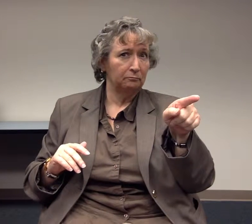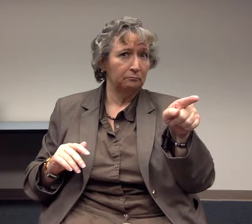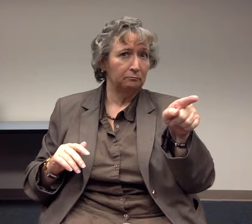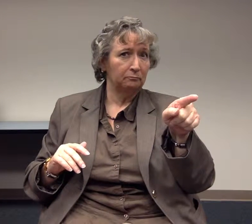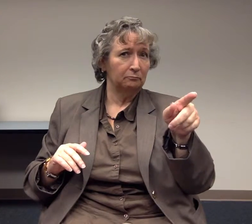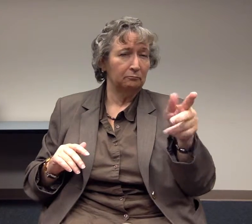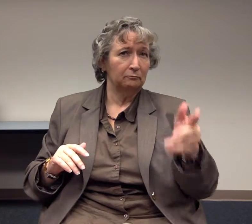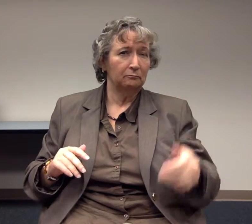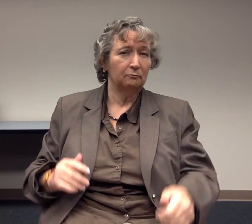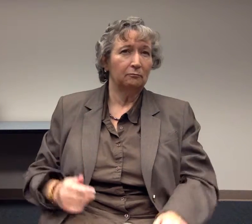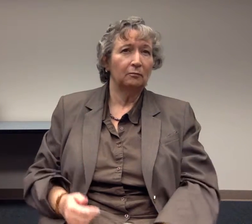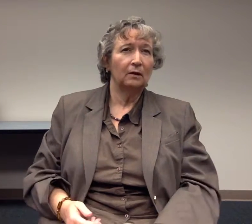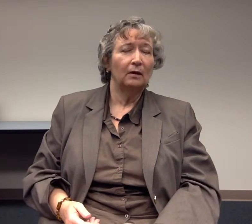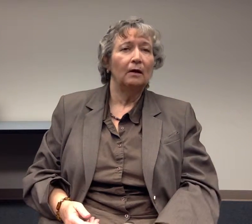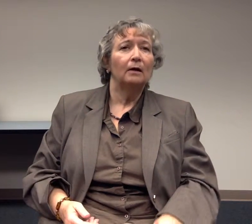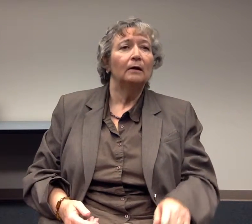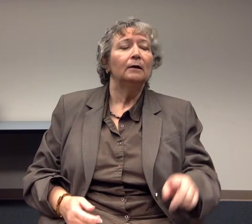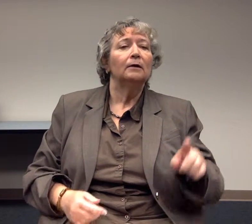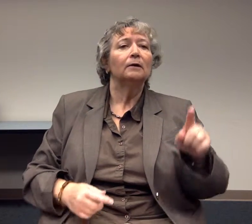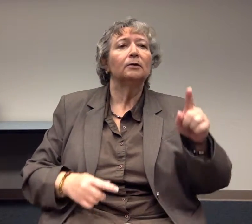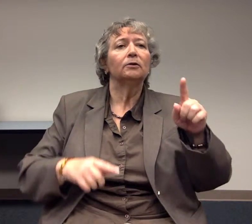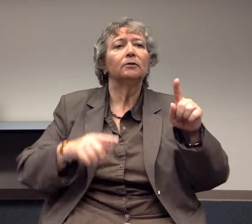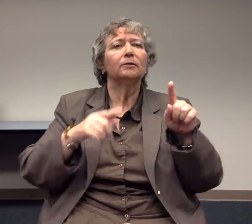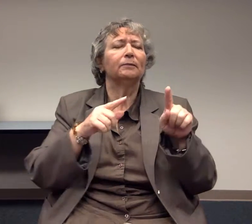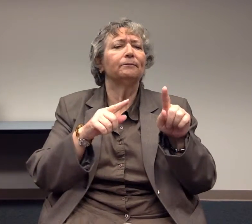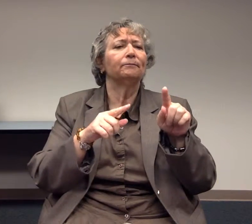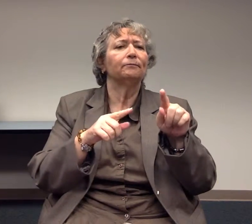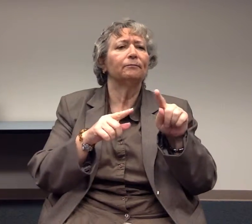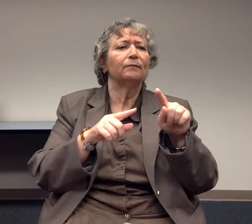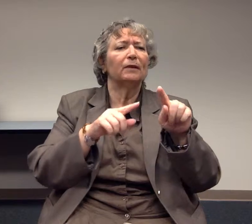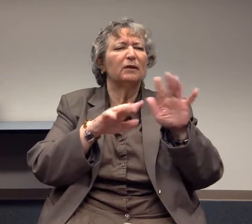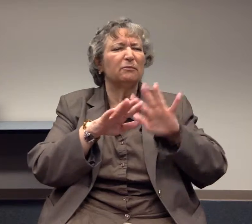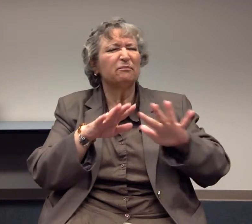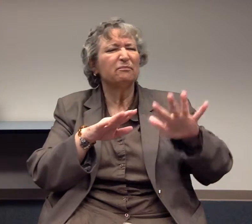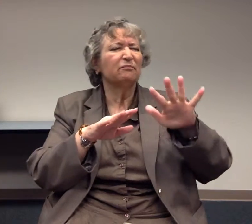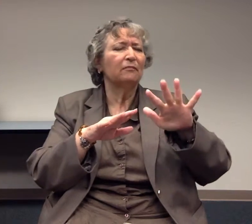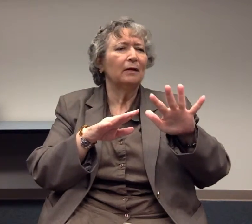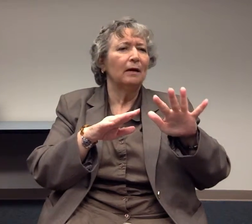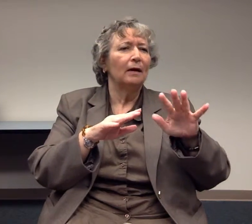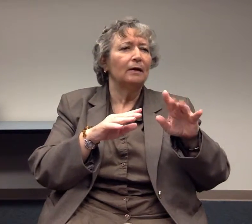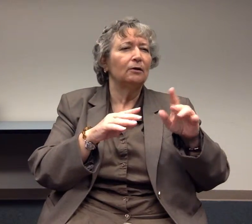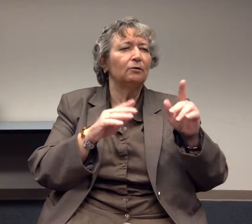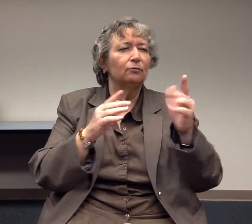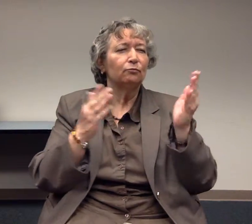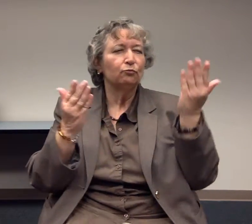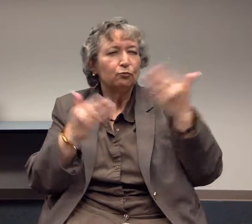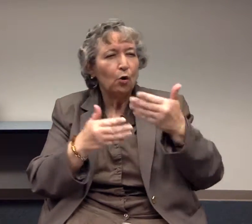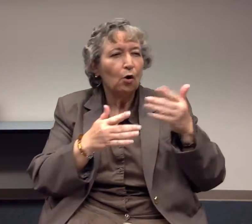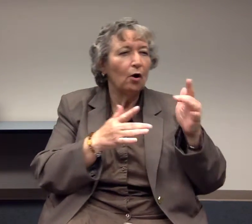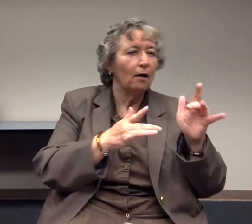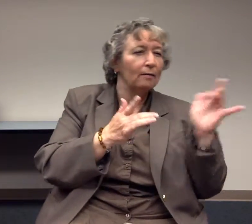The shades and like how they have some of it's dark and the outline of it. Okay, you chose different